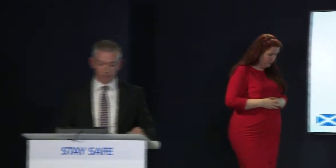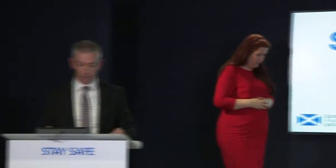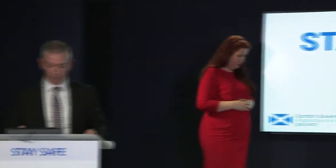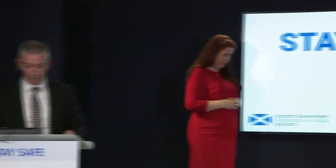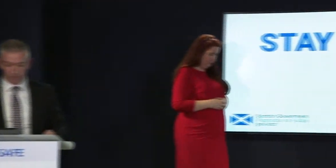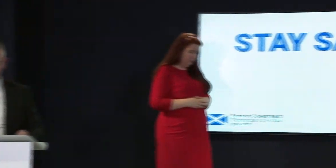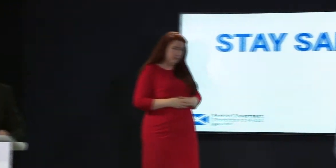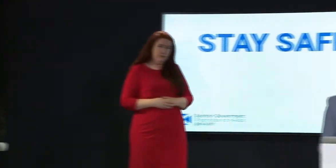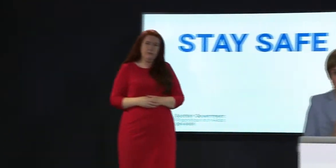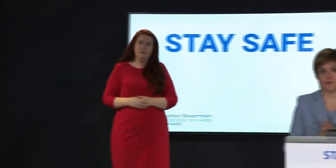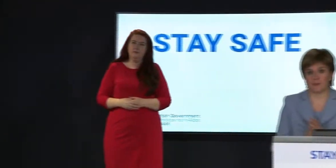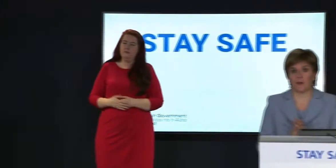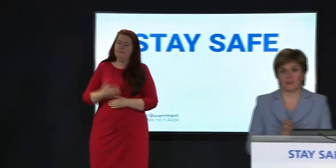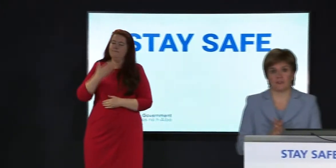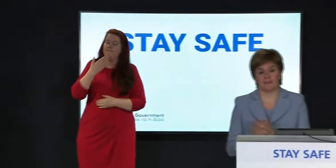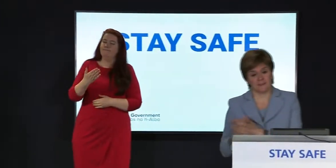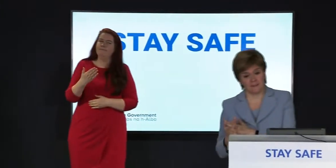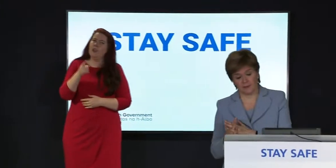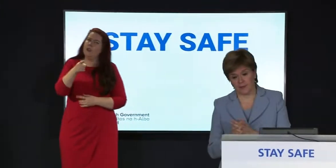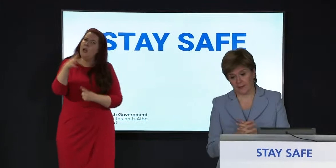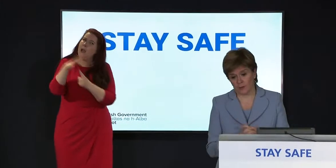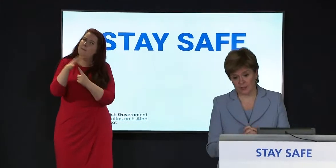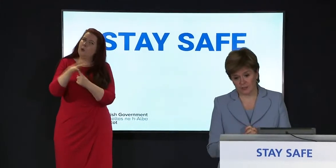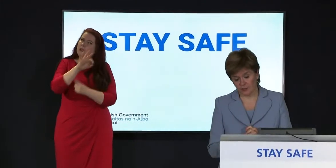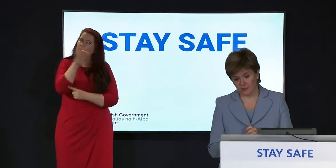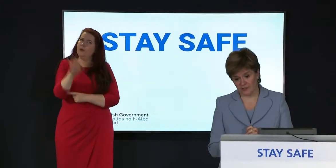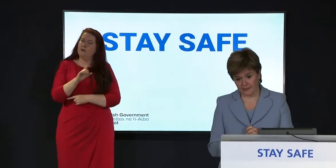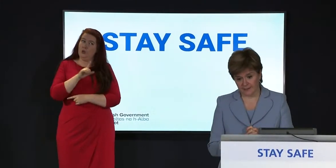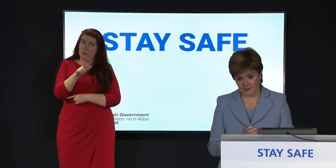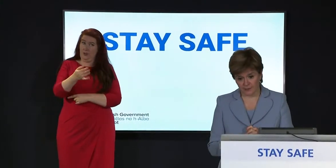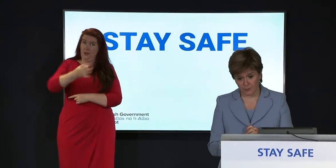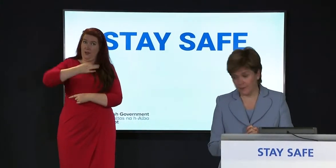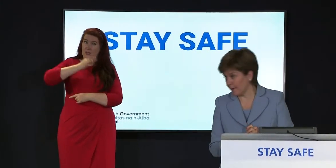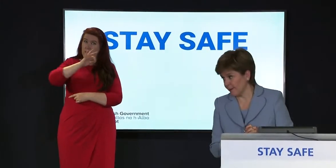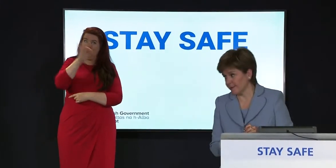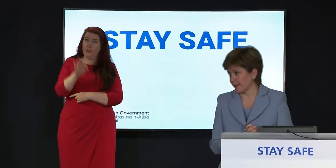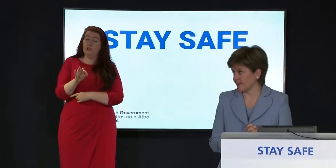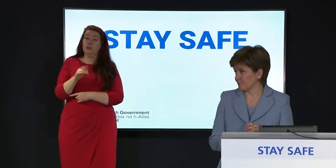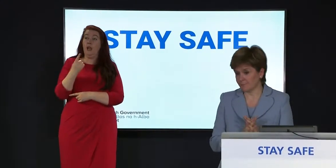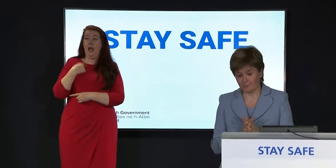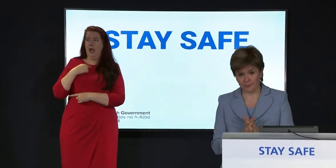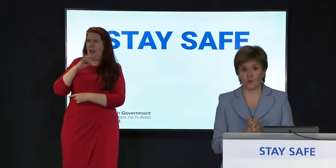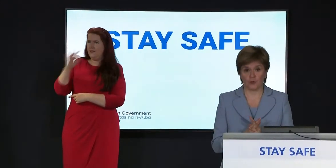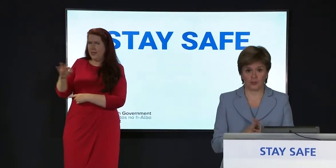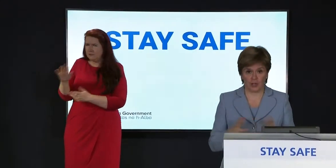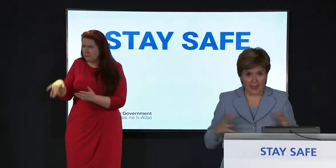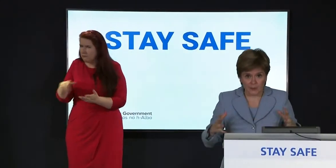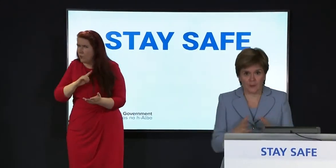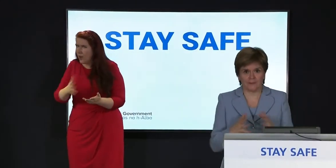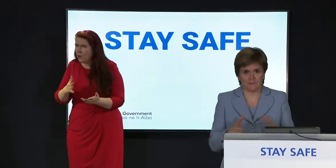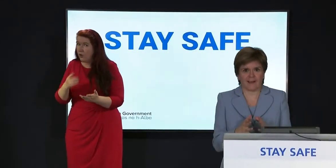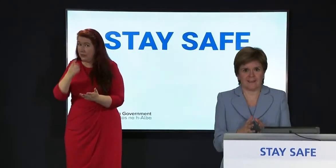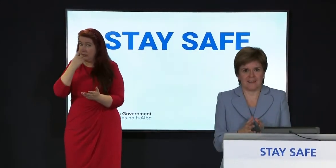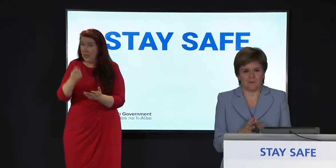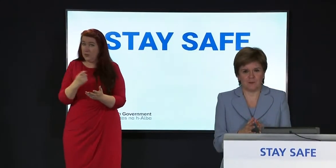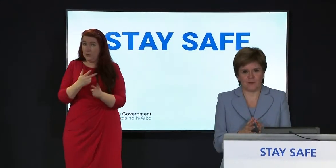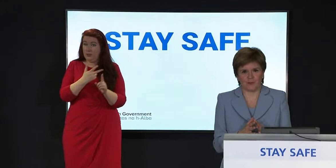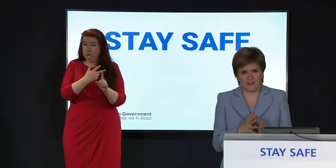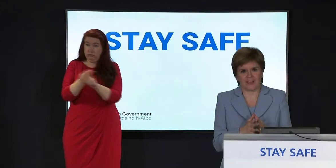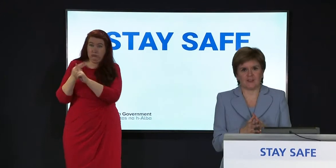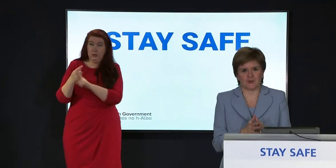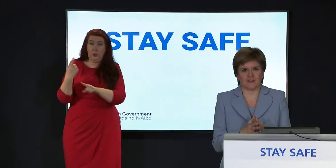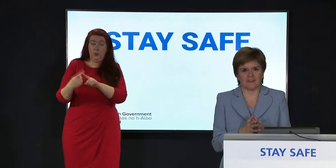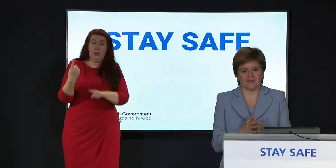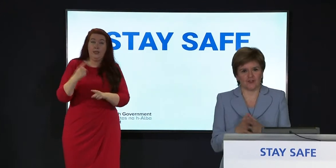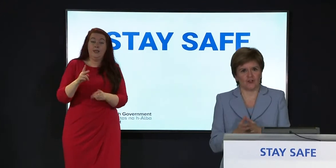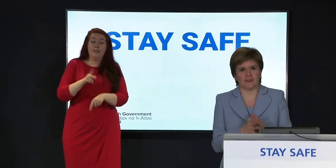Thanks. These are really important questions because, that question that you've just asked there, Elsa, is one that I've asked Gregor before. Can we vaccinate people with